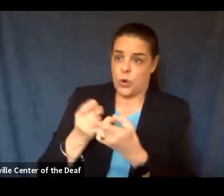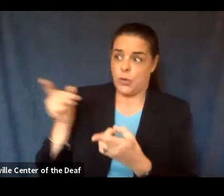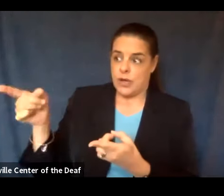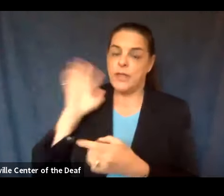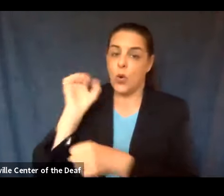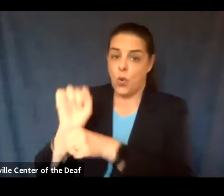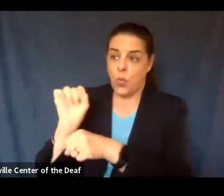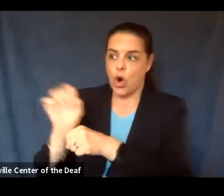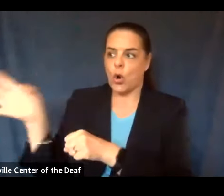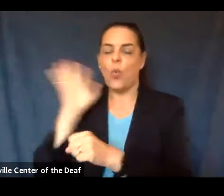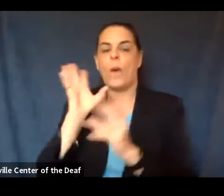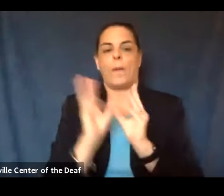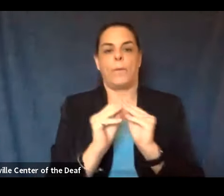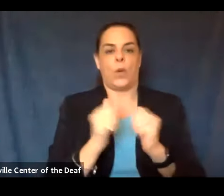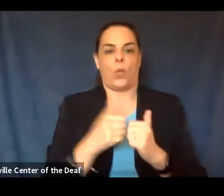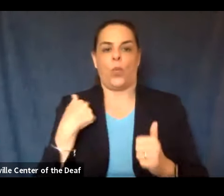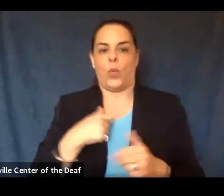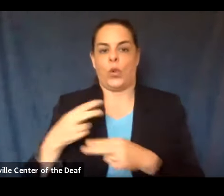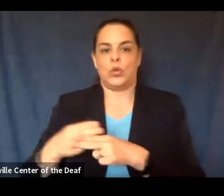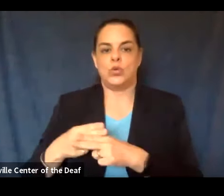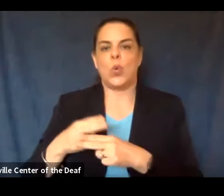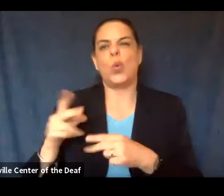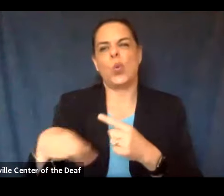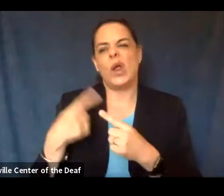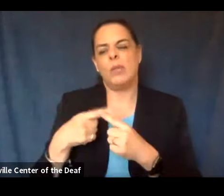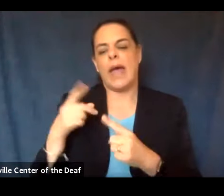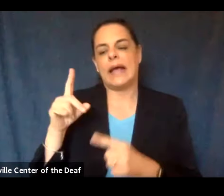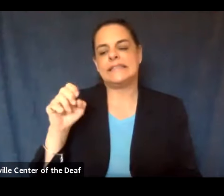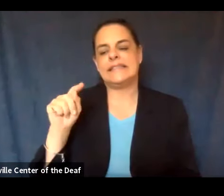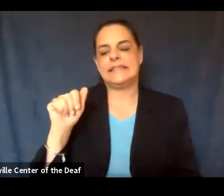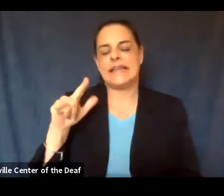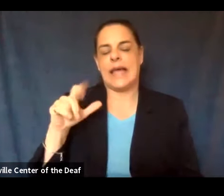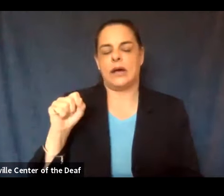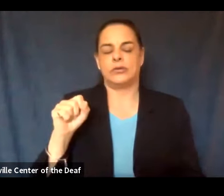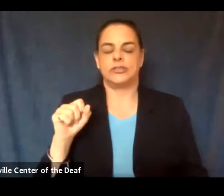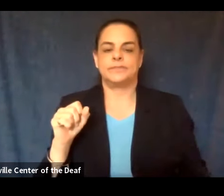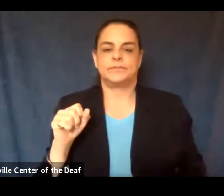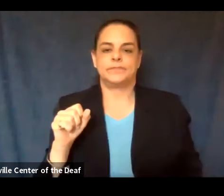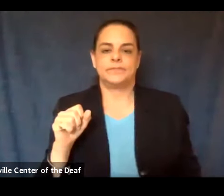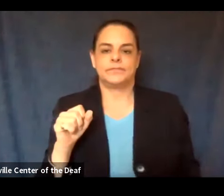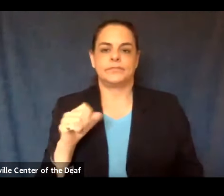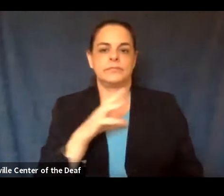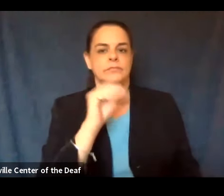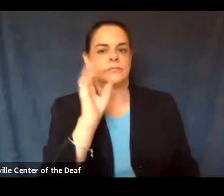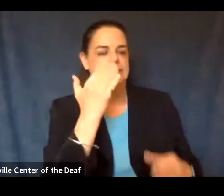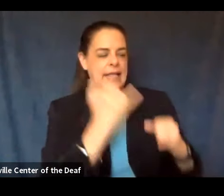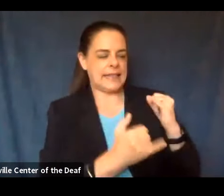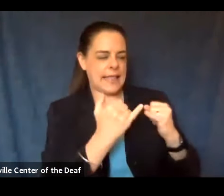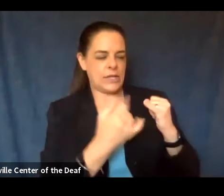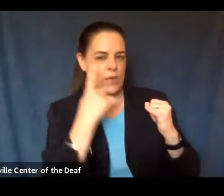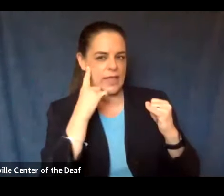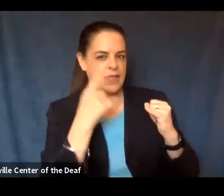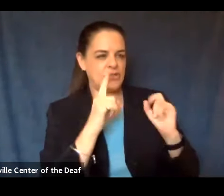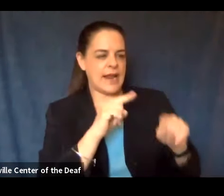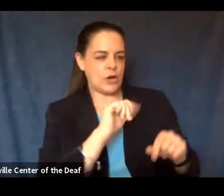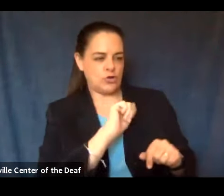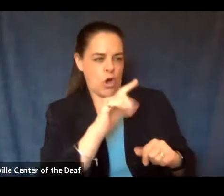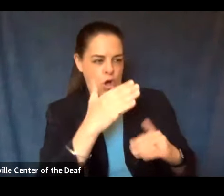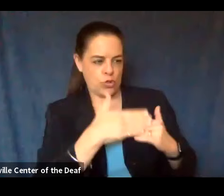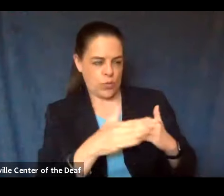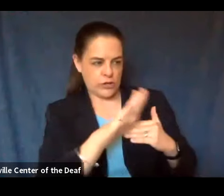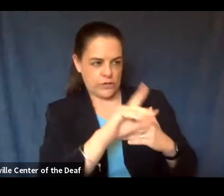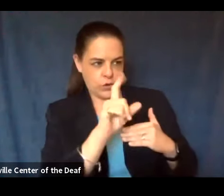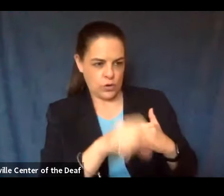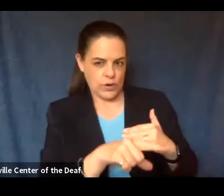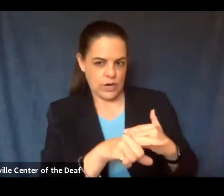be meeting with us soon about the details of what that looks like going forward. And it looks like the last question, I believe she's answered all the rest of your questions